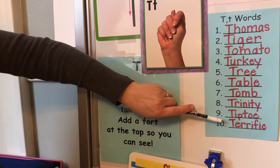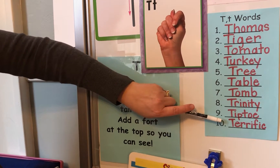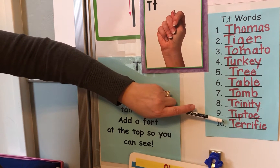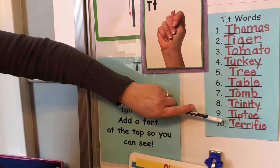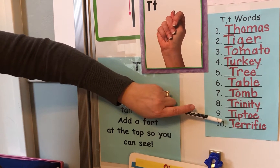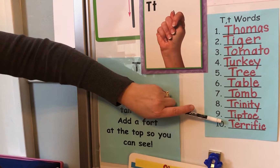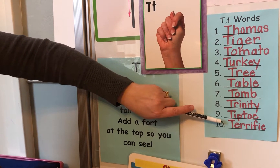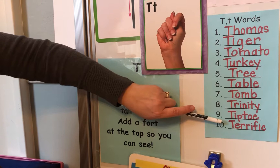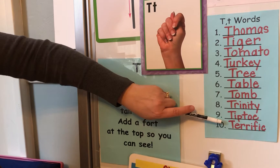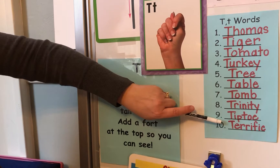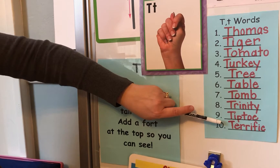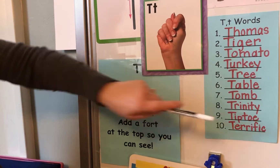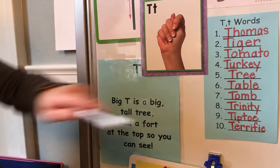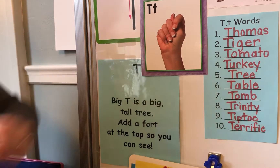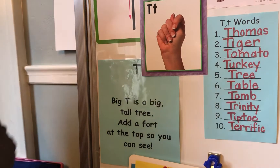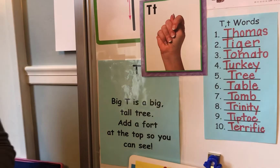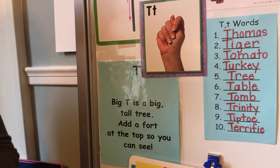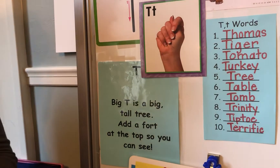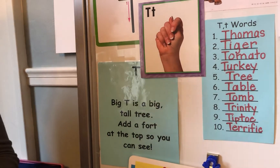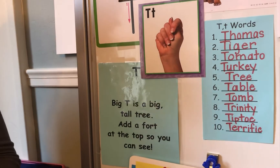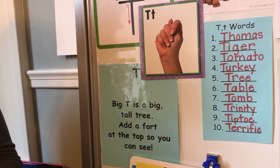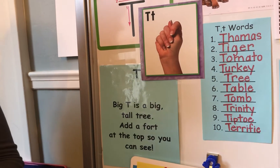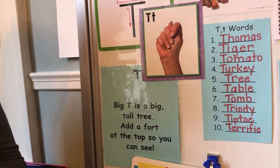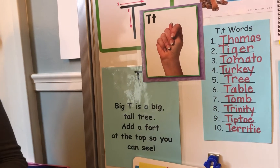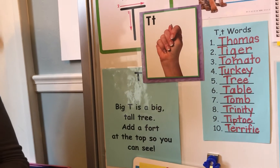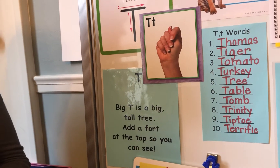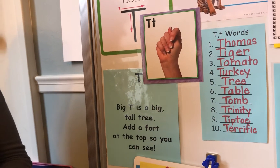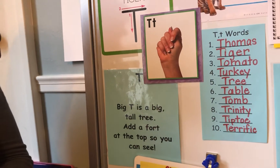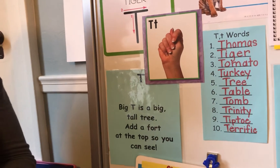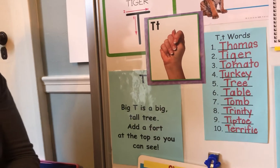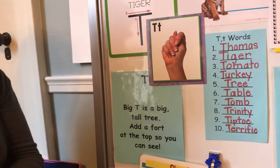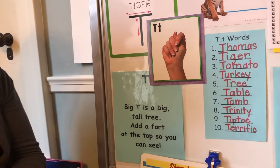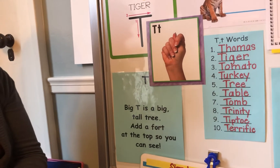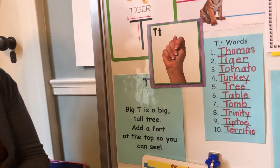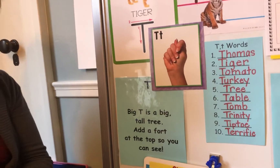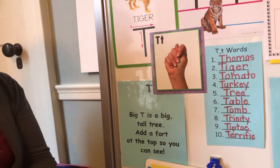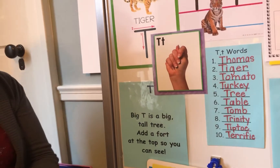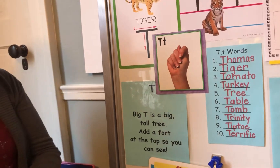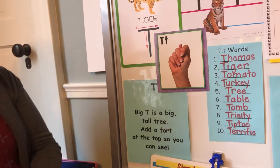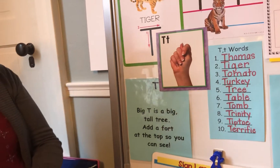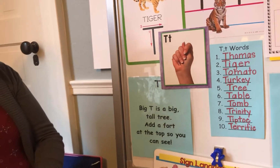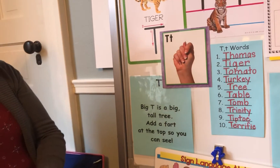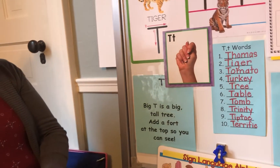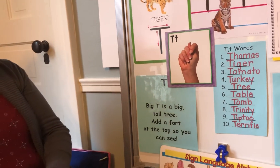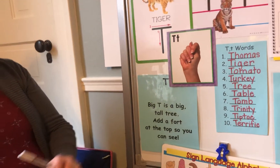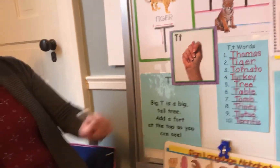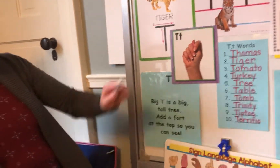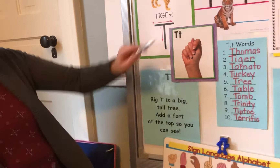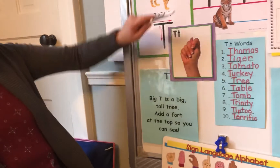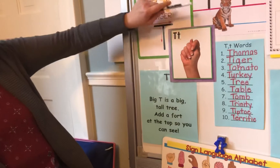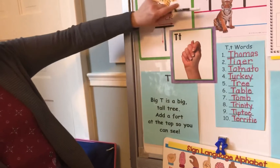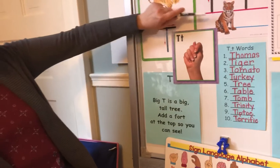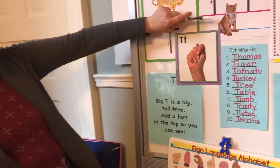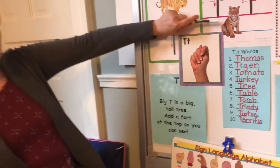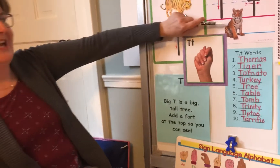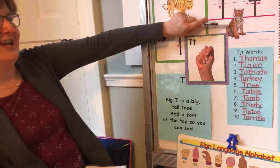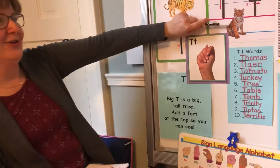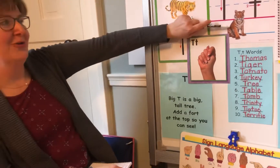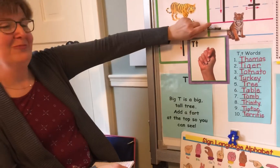Terrific. Did we have any matchers? I was wondering if a lot of us wrote tiger.